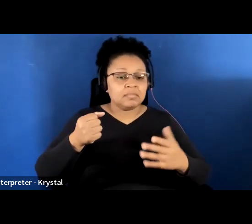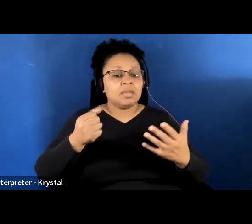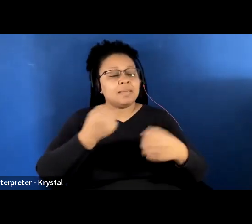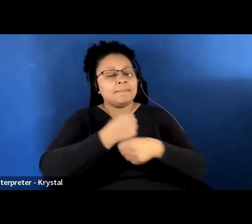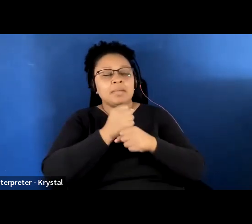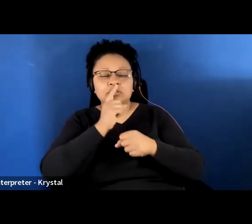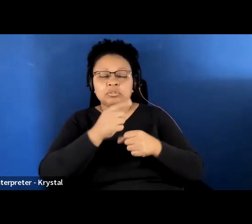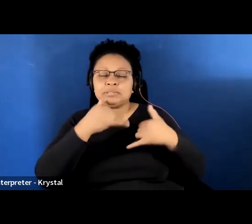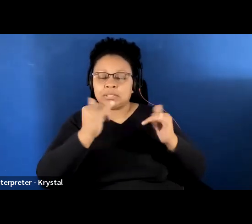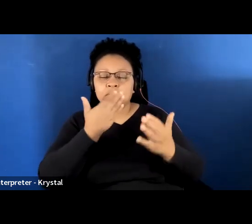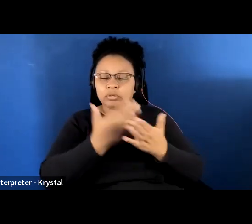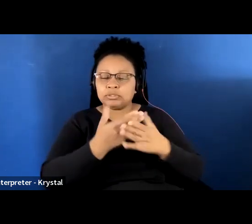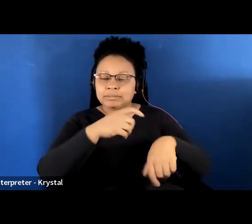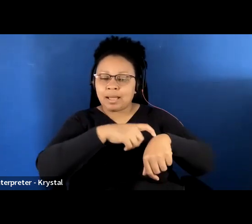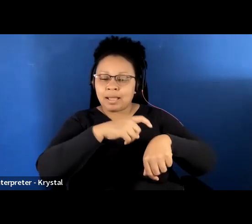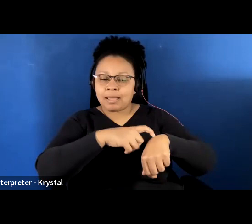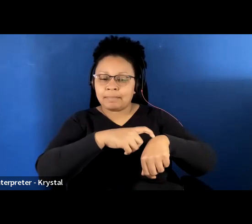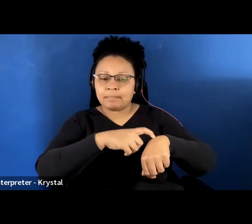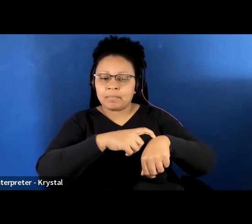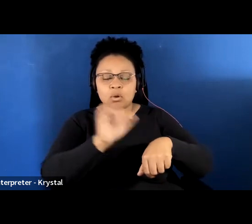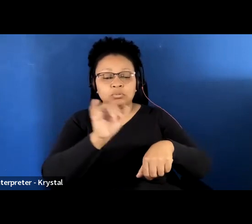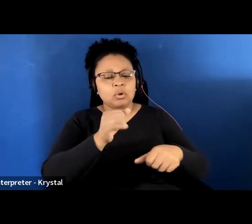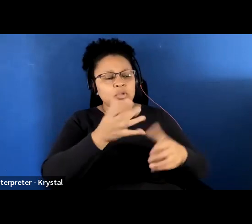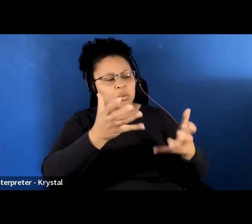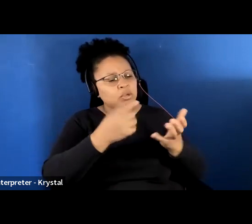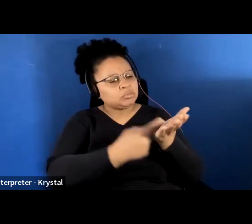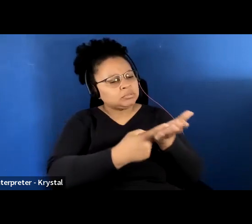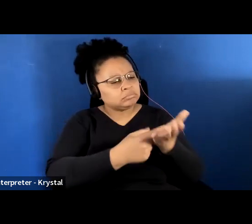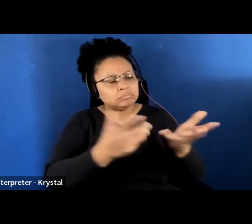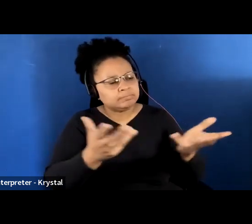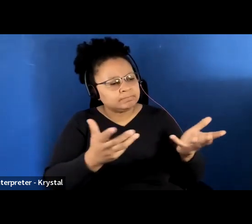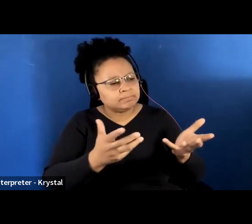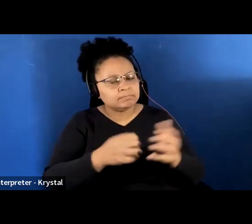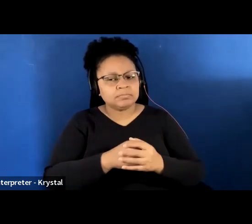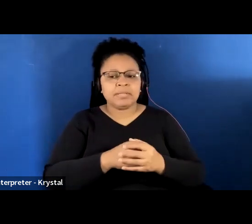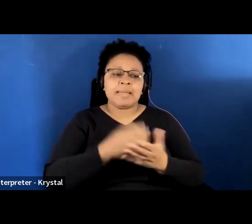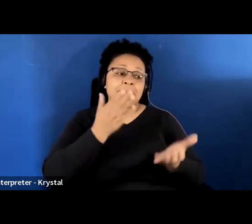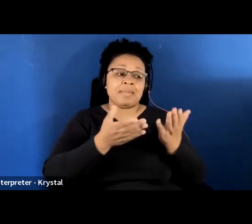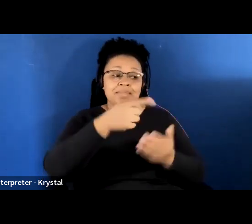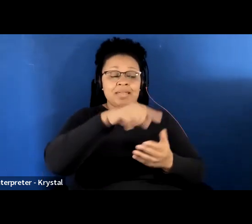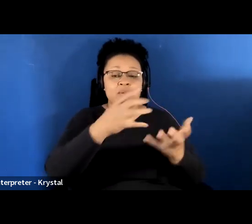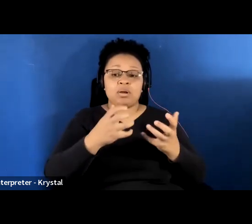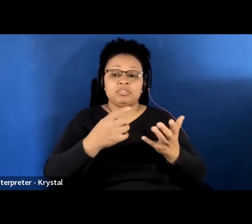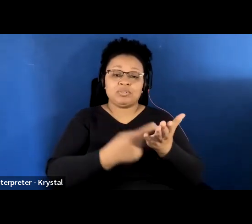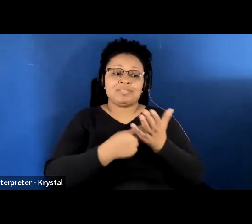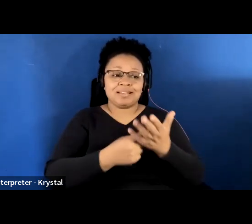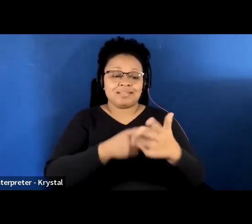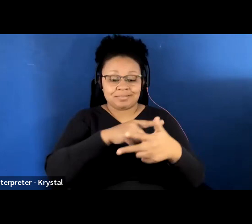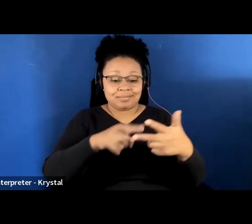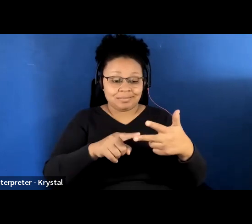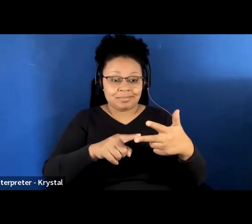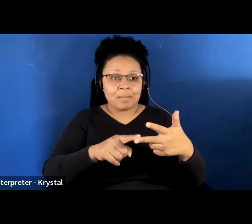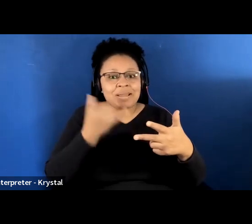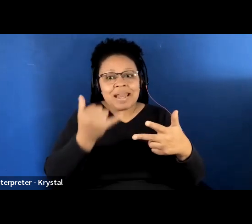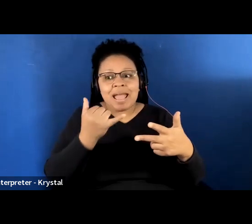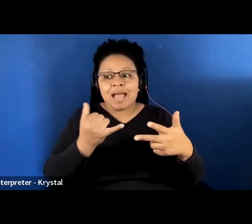want to talk about. Because maybe they wanted to talk about, you know, these three things, but now their in-laws are over, or the